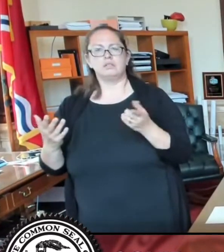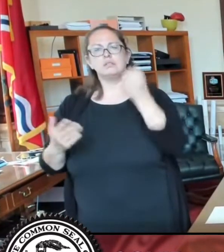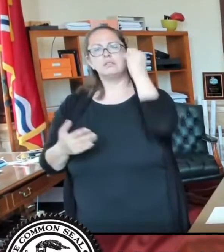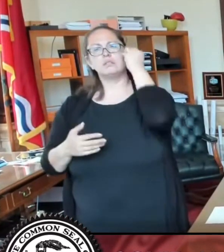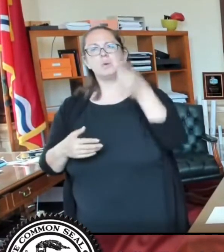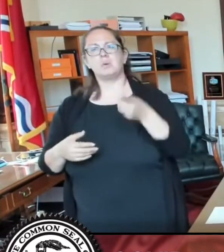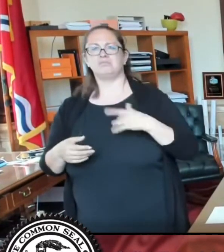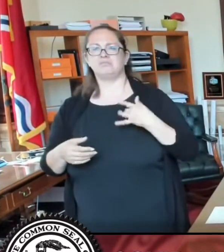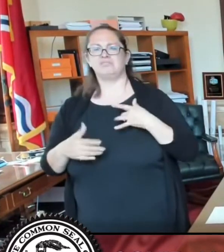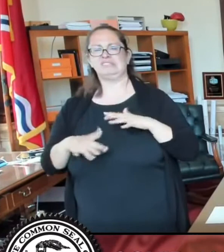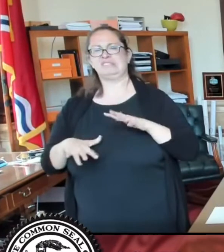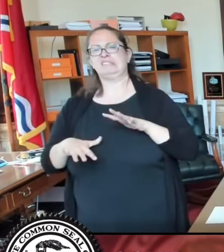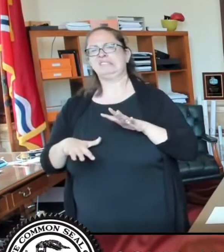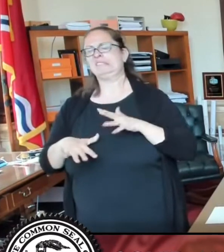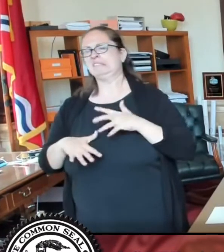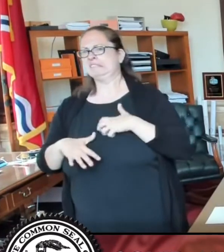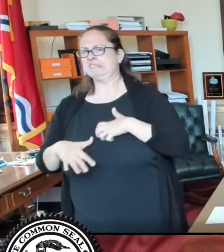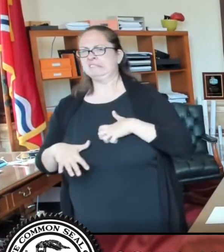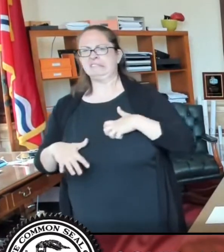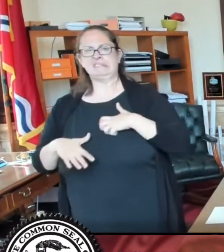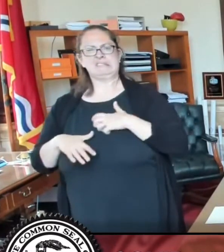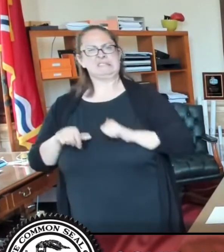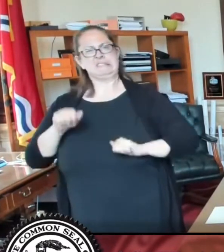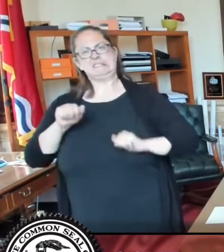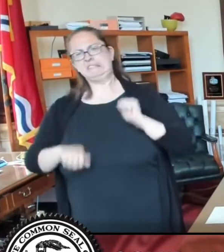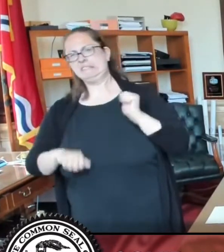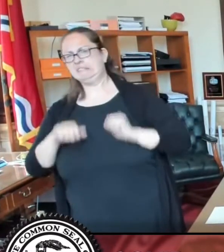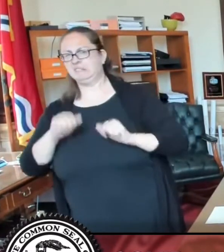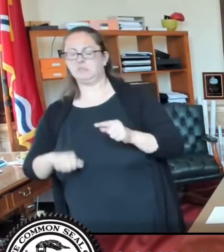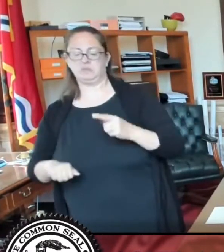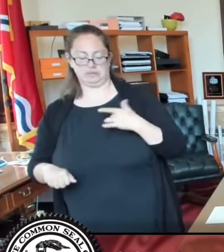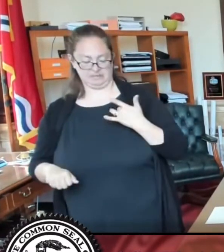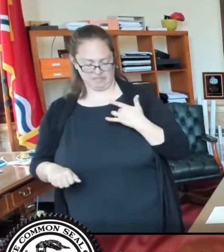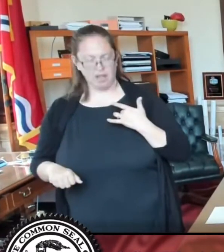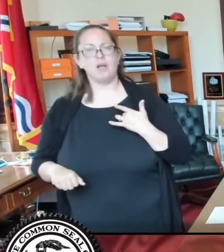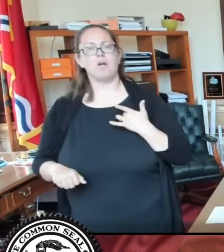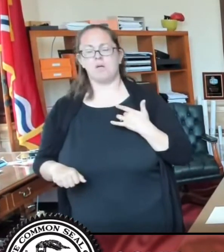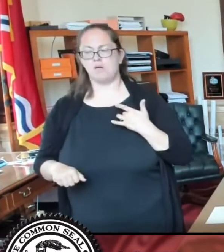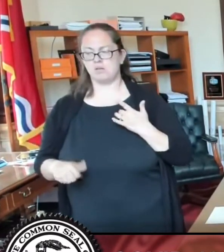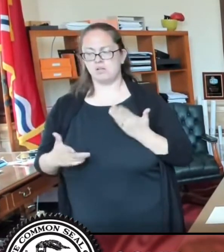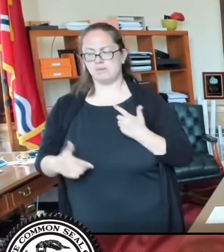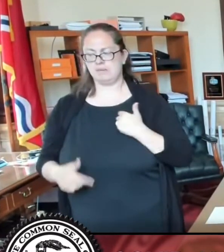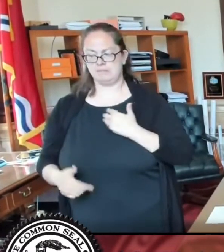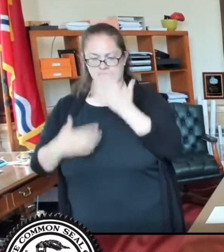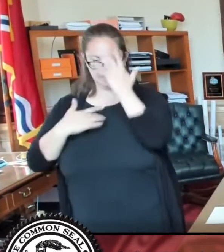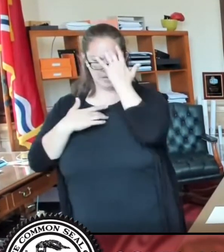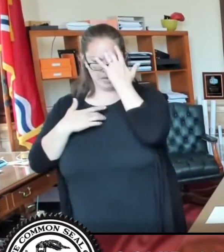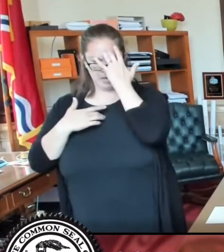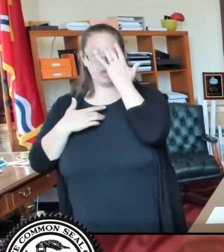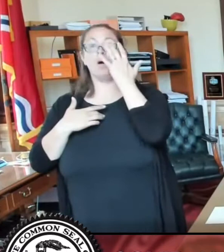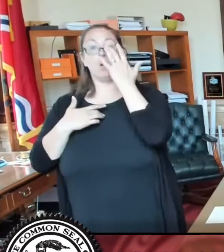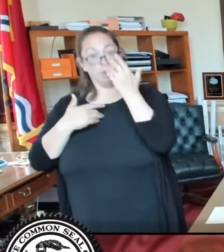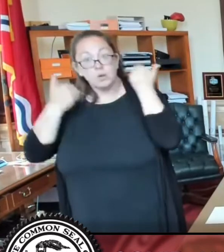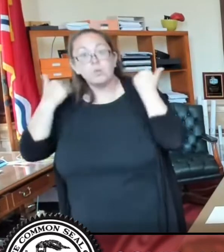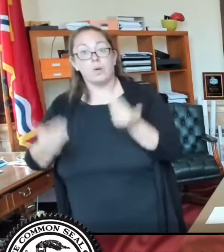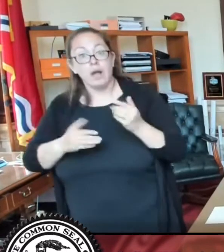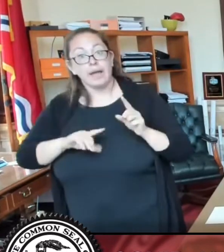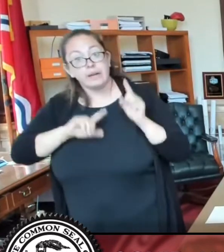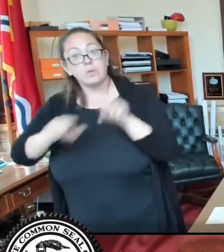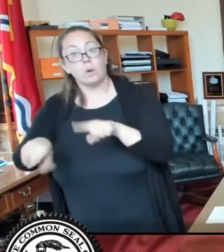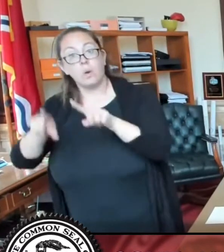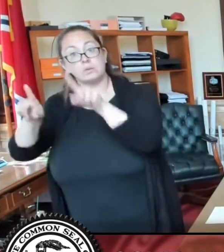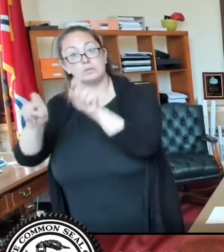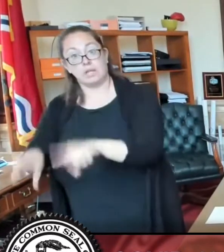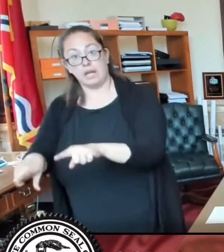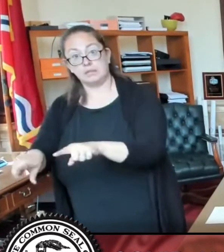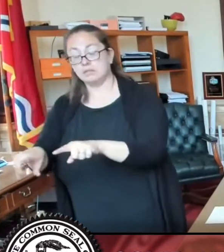feel uneasy, or if you have any little symptom at all, I would say you should get tested. And the results of that